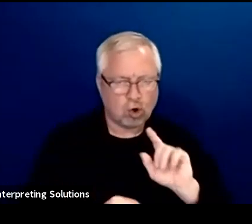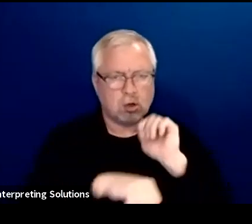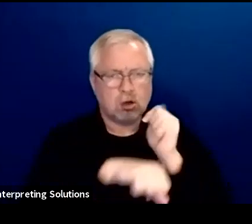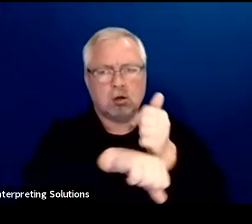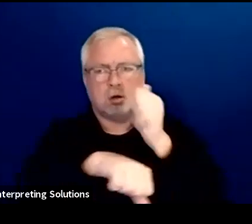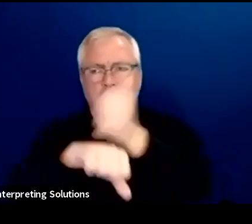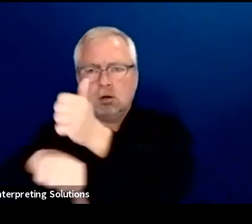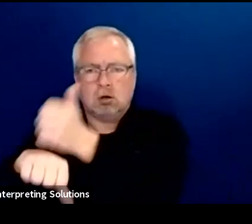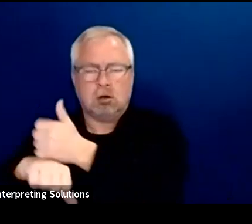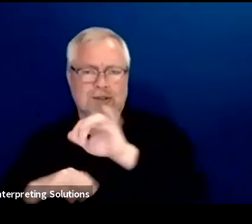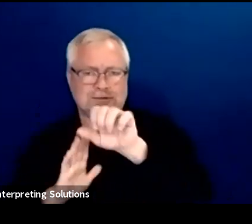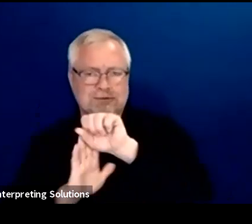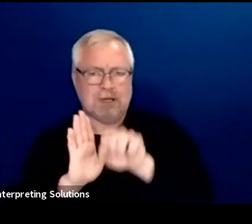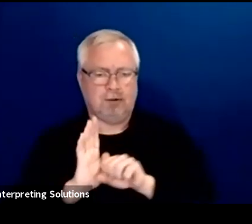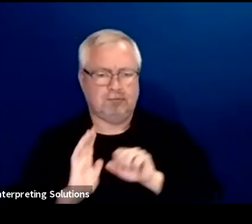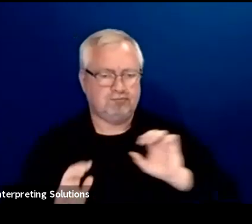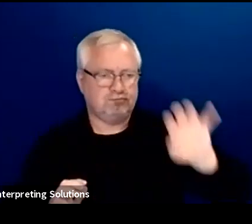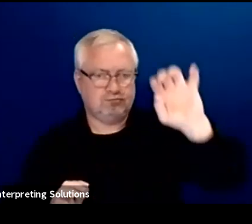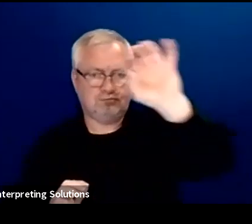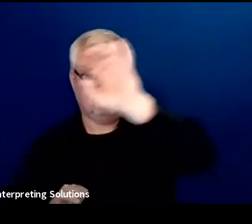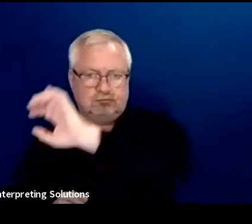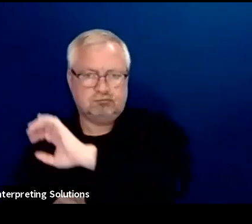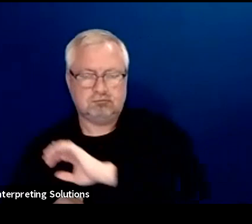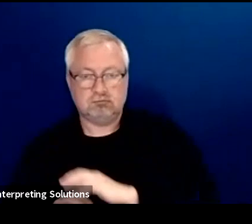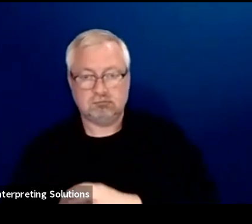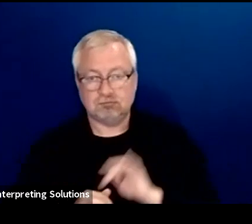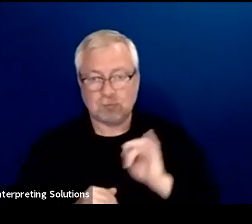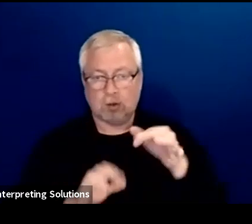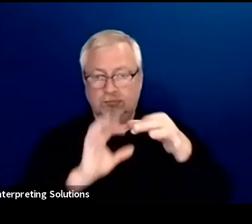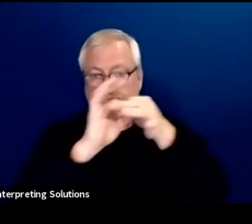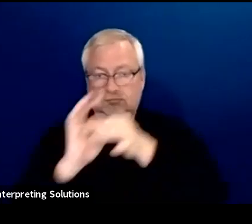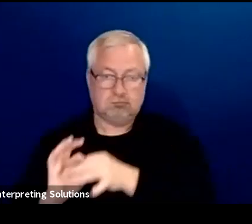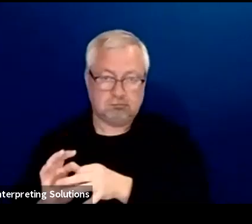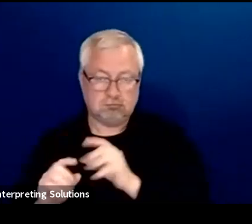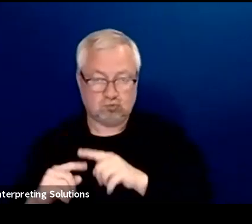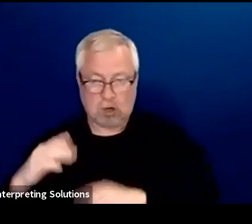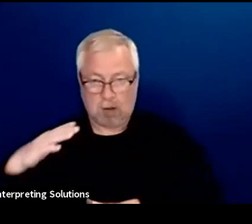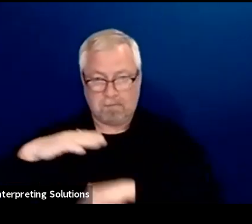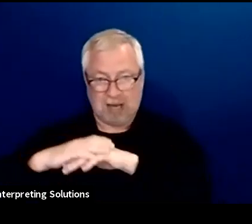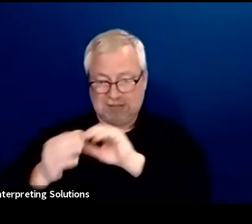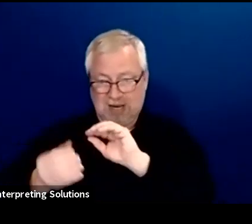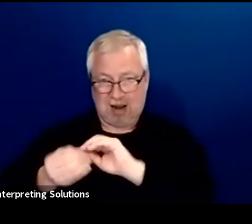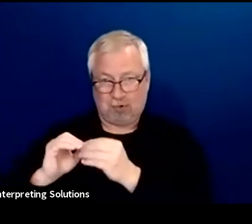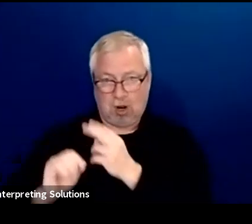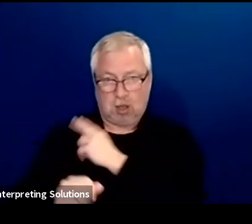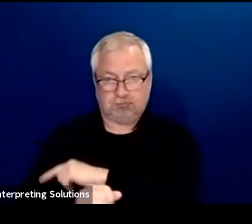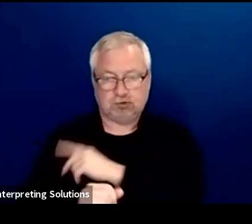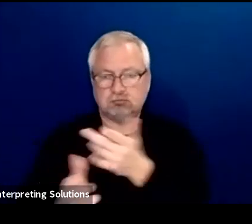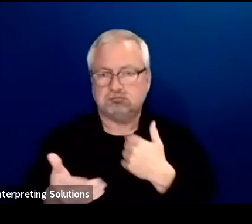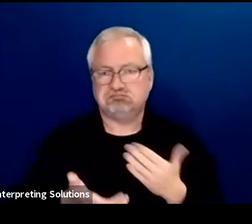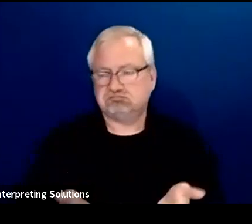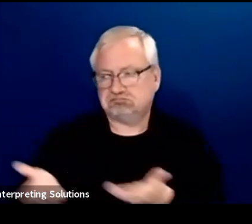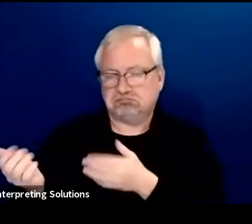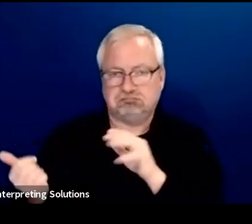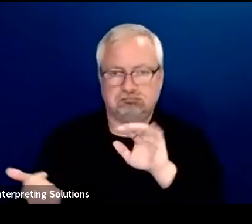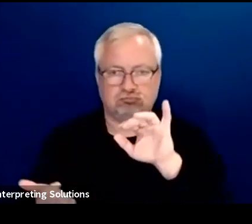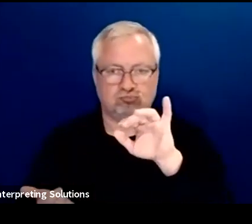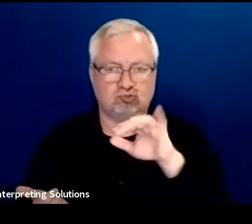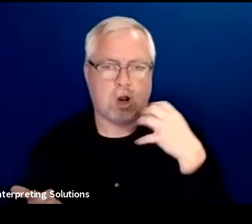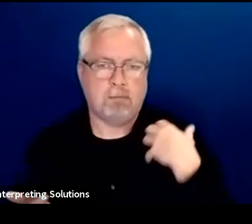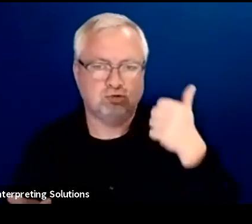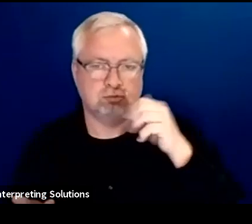that the hospitals have, I'm going to turn it back to Commissioner Malcolm, who might have some information about how they're doing in their current